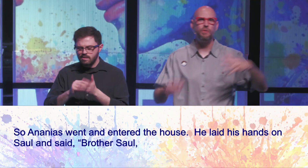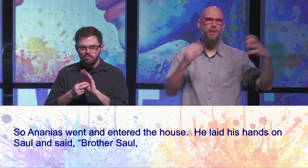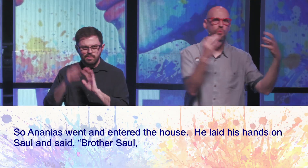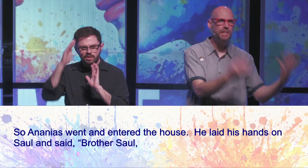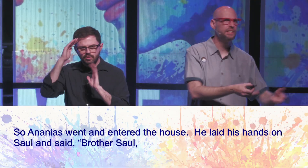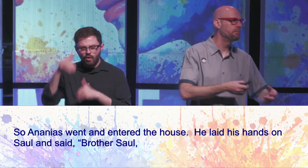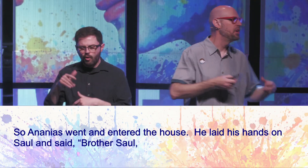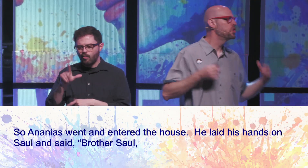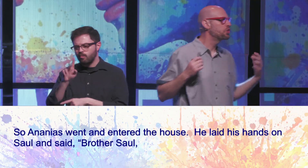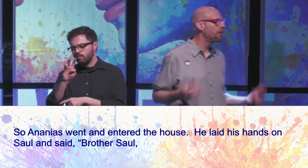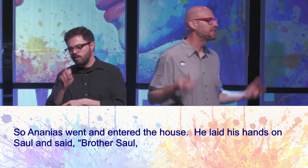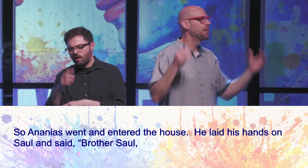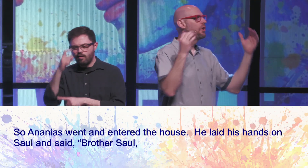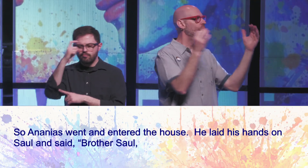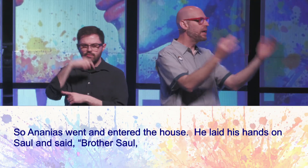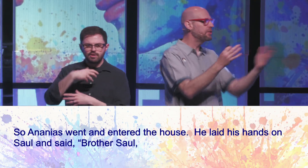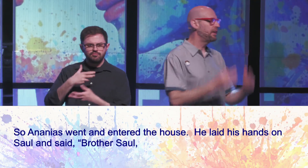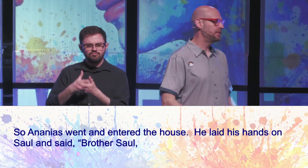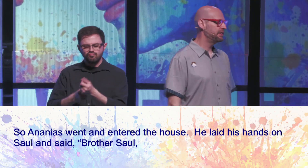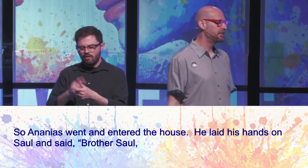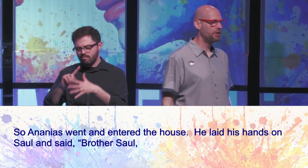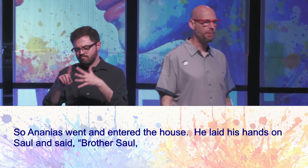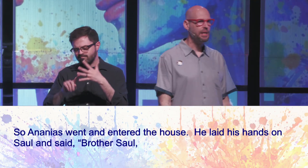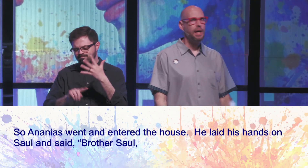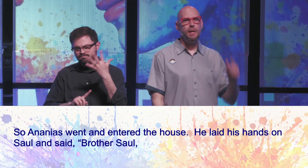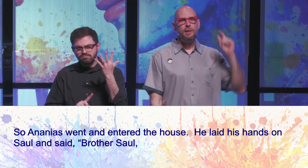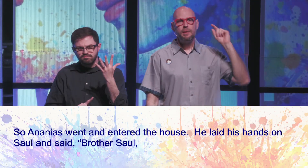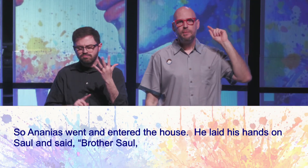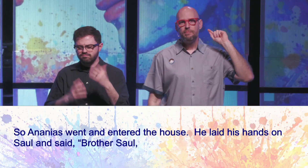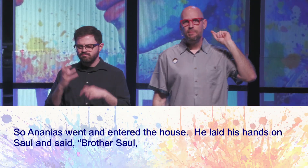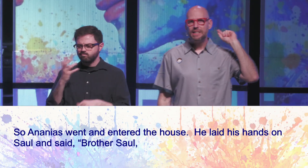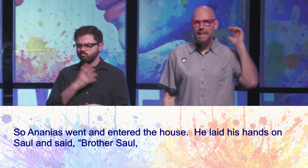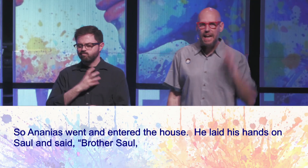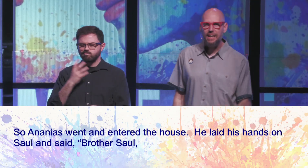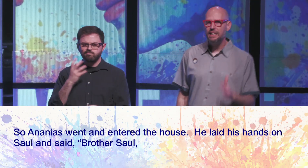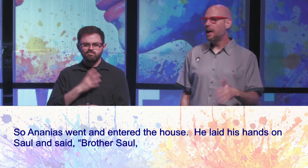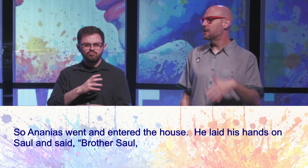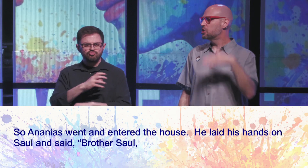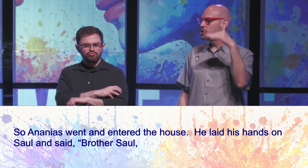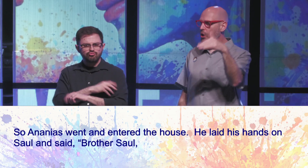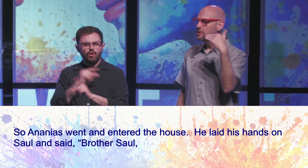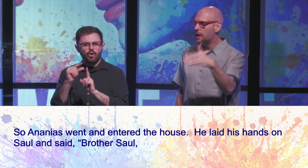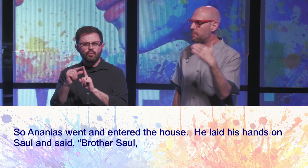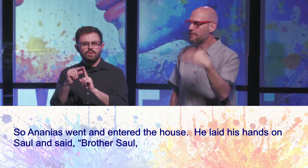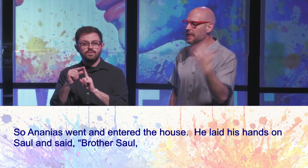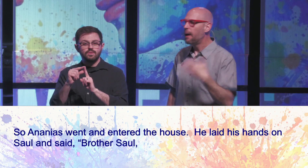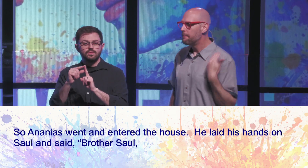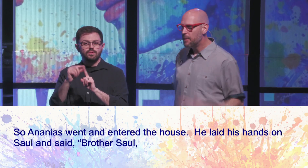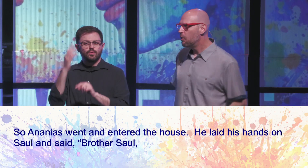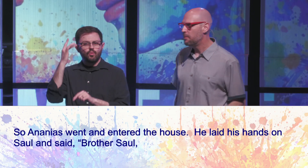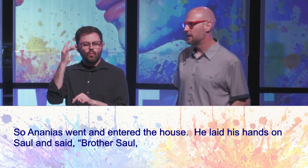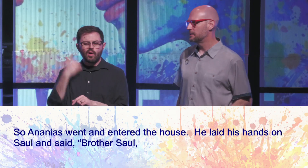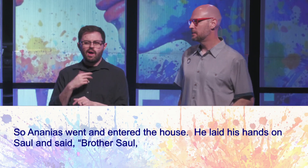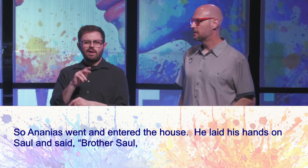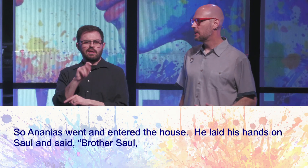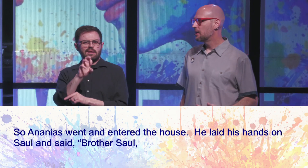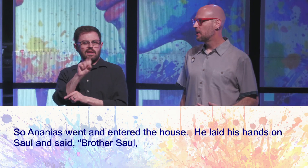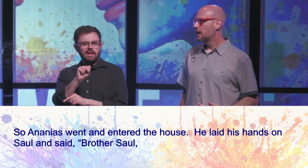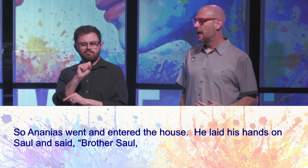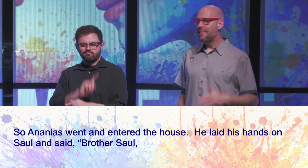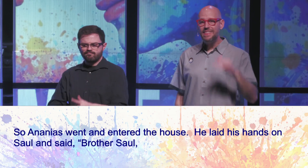means. We find wisdom, trust, resurrection discernment. Because Ananias shows up in that